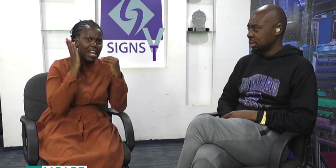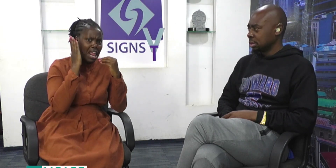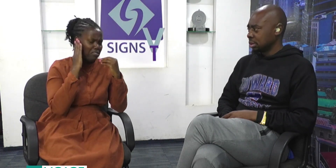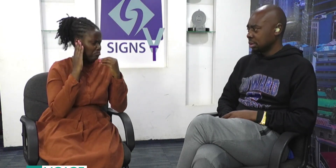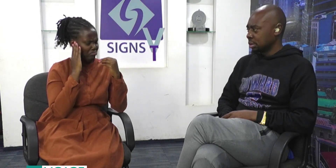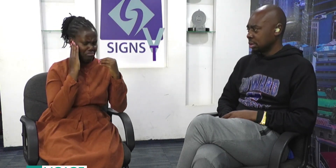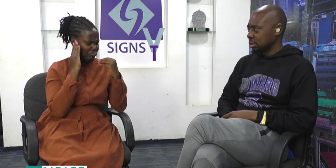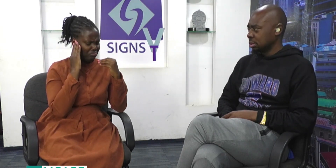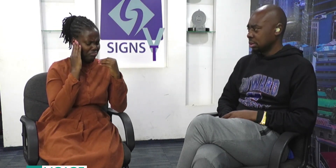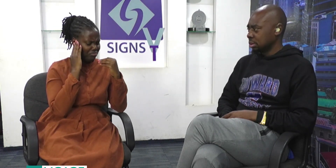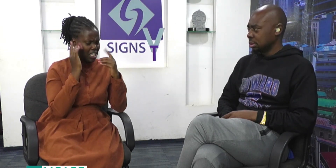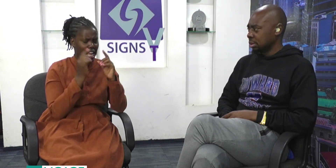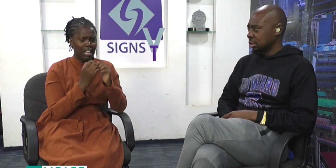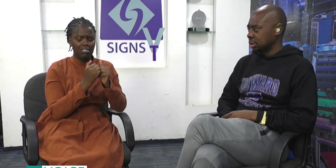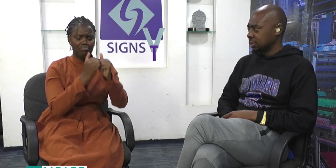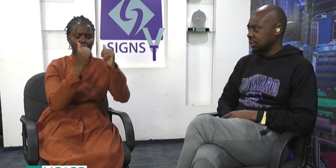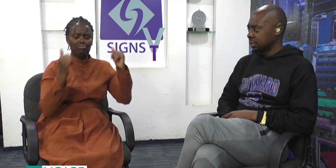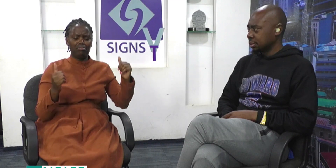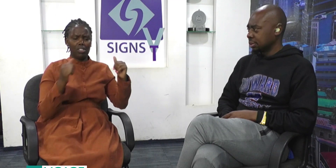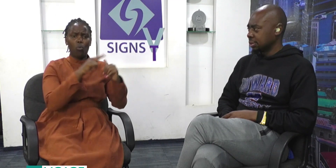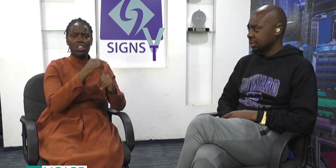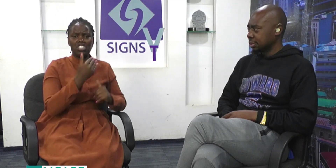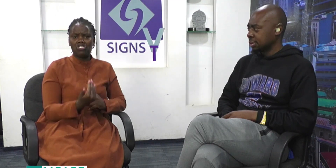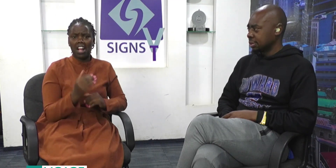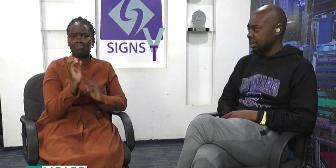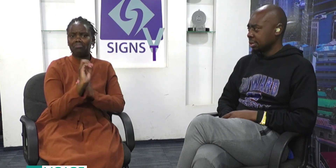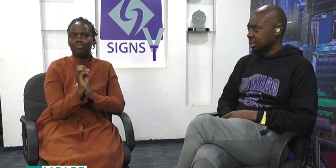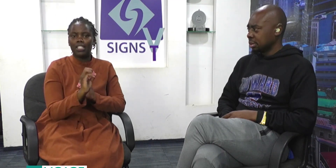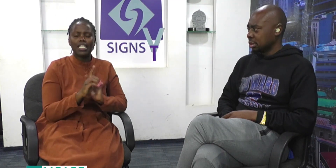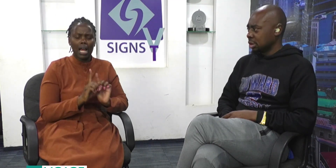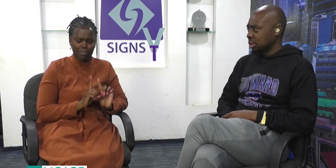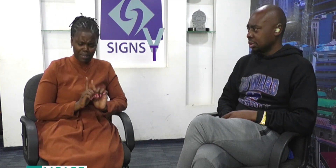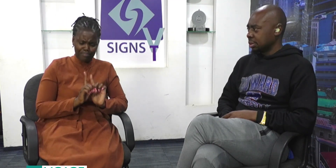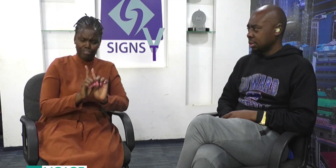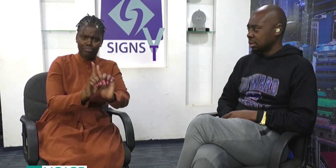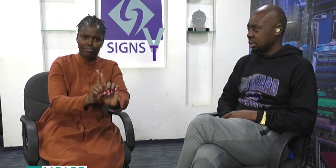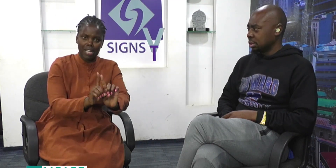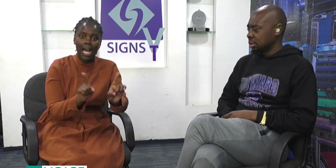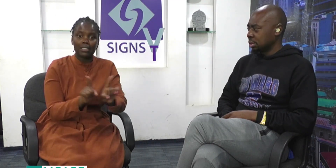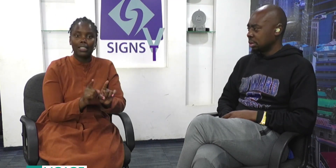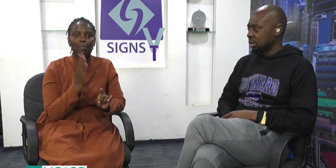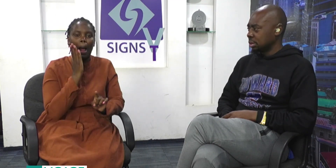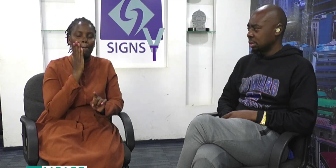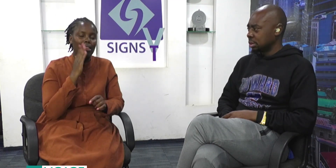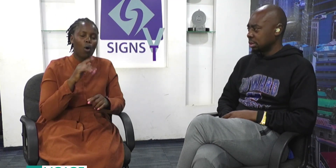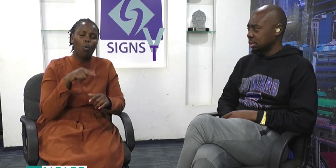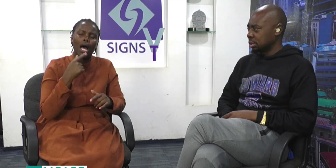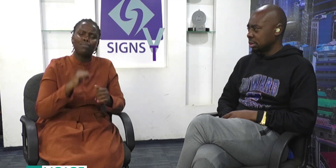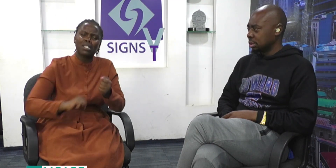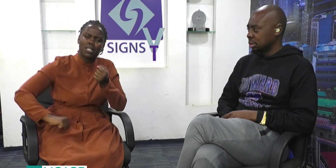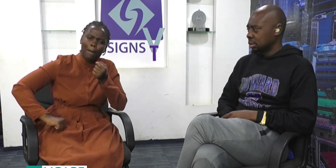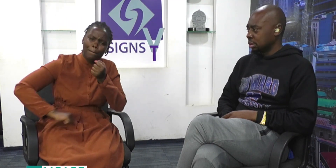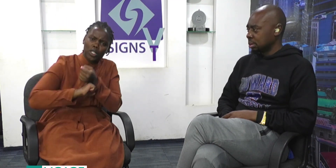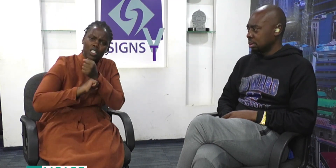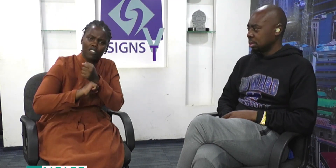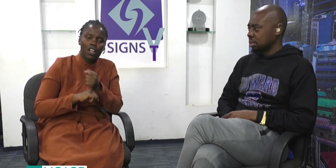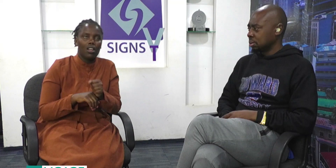we should not hide our deaf children because we are advised to keep supporting them. I